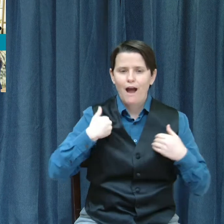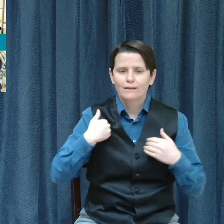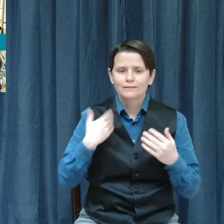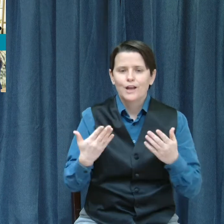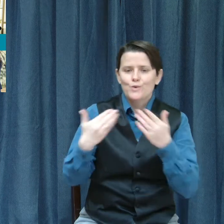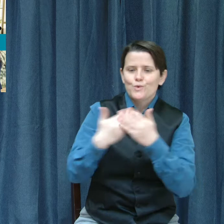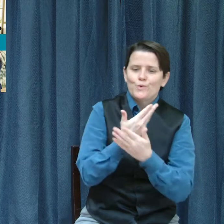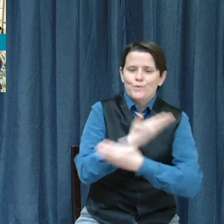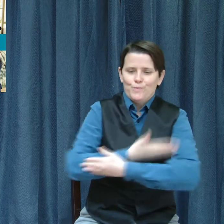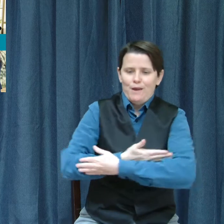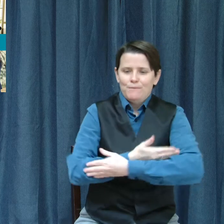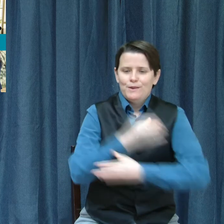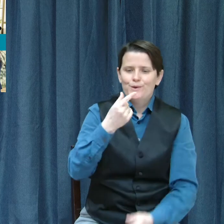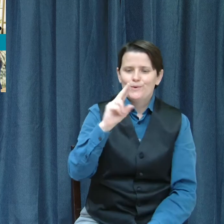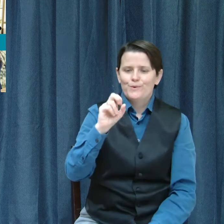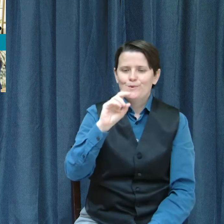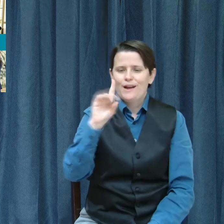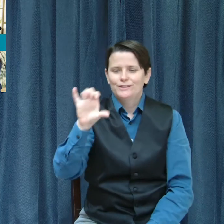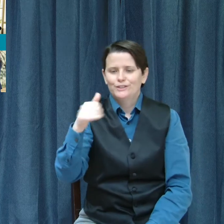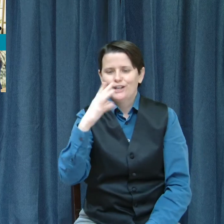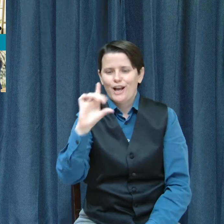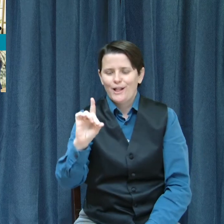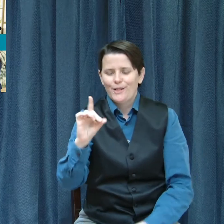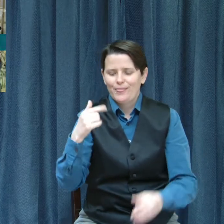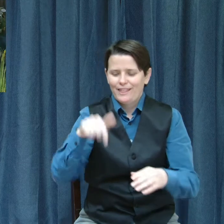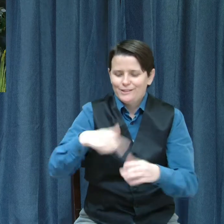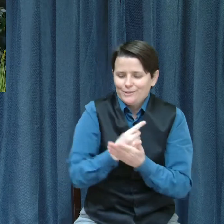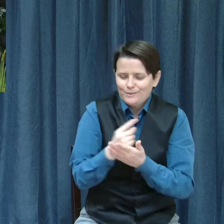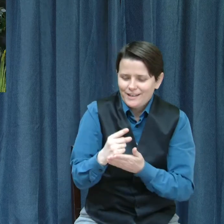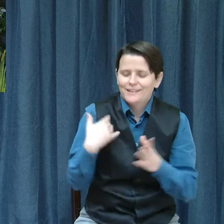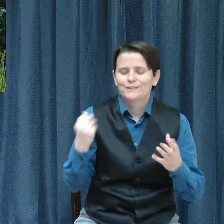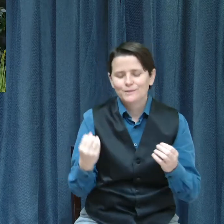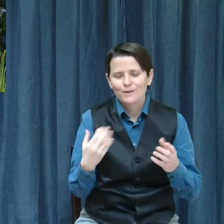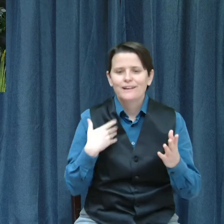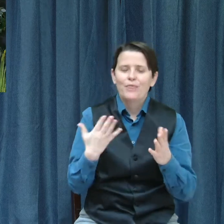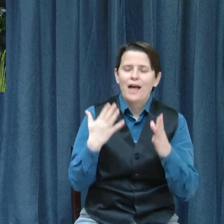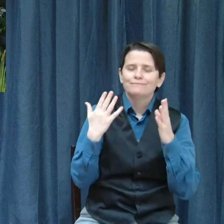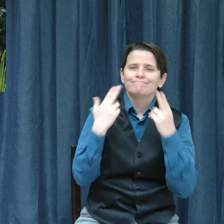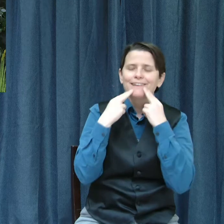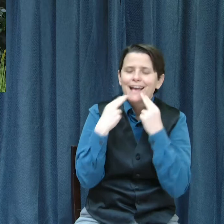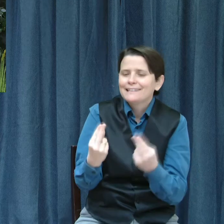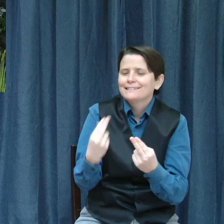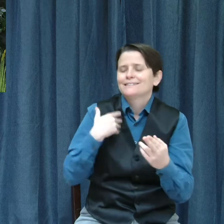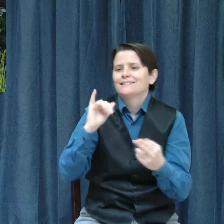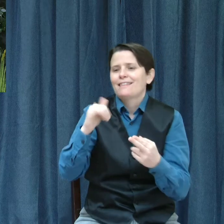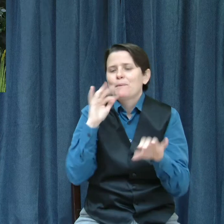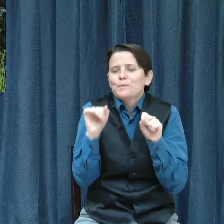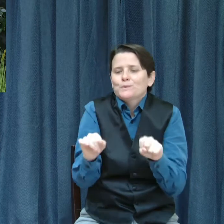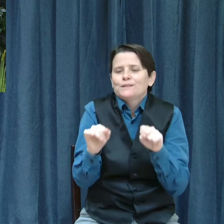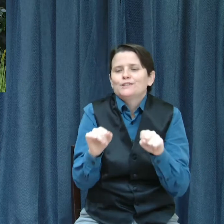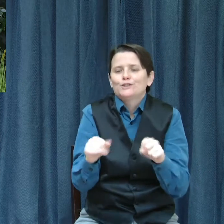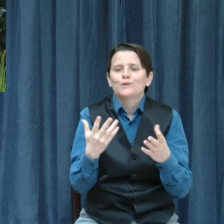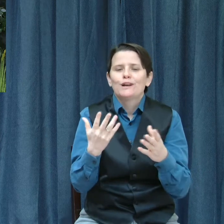like, oh, the innocence, the freshness, the potential in these kids. And we have